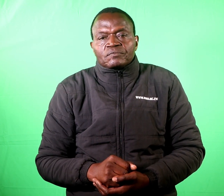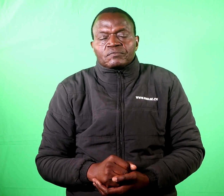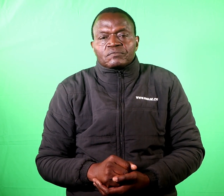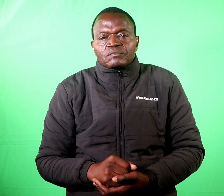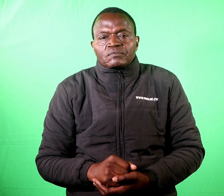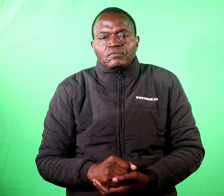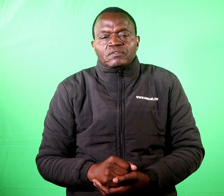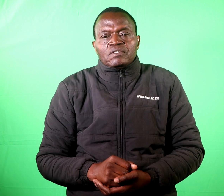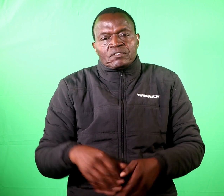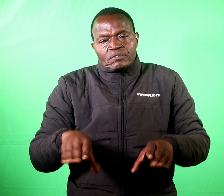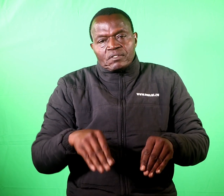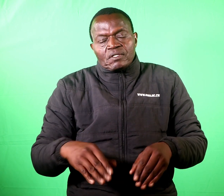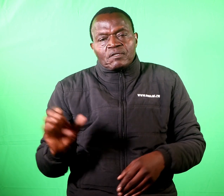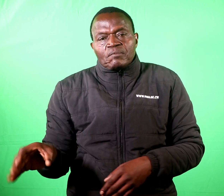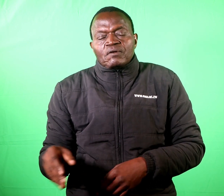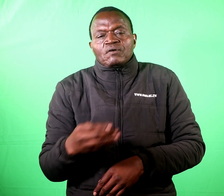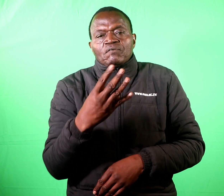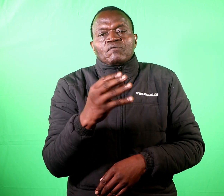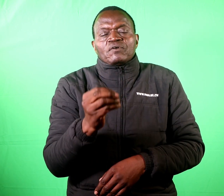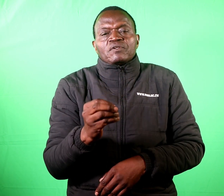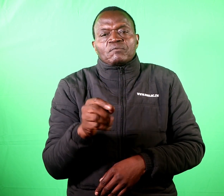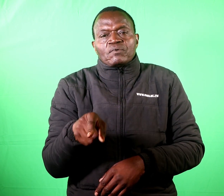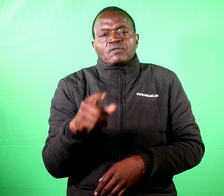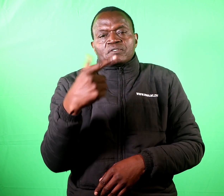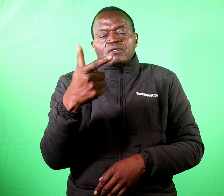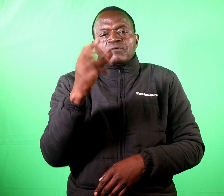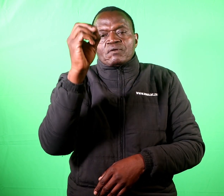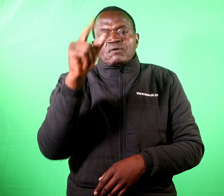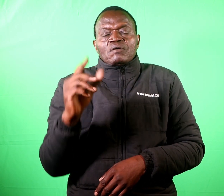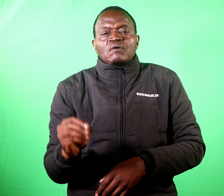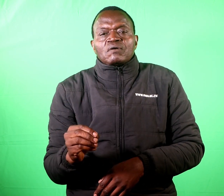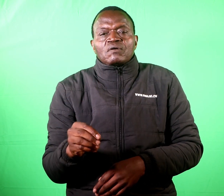casual labor 40.7%, food crop production